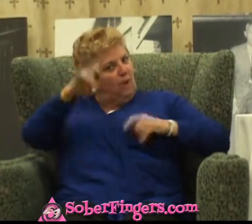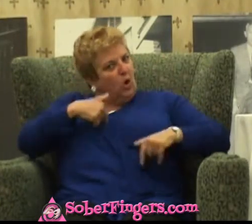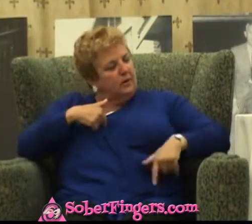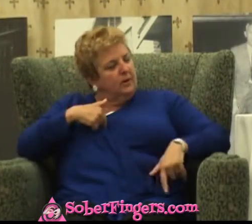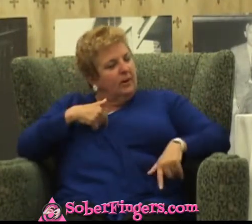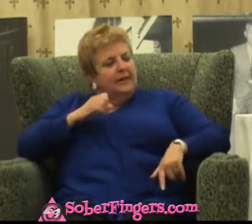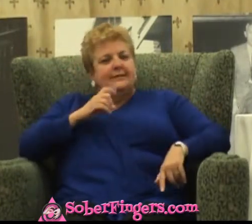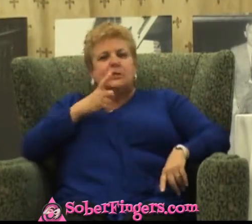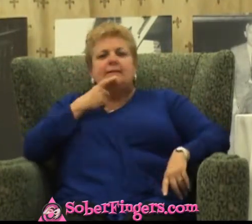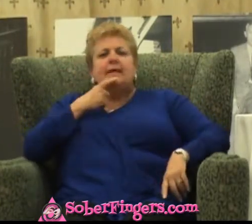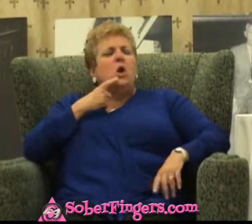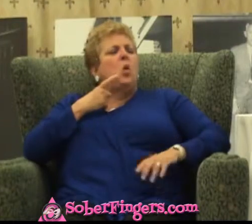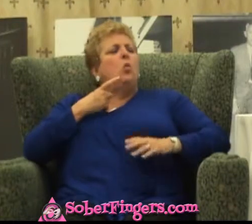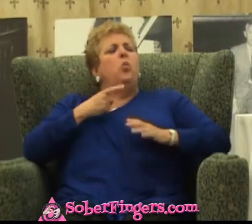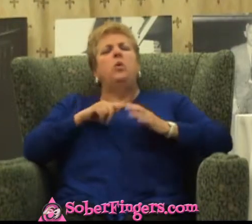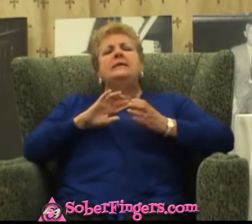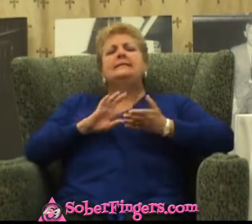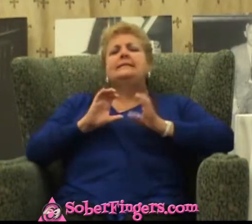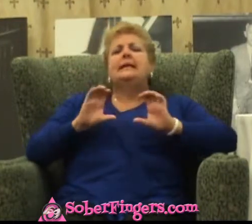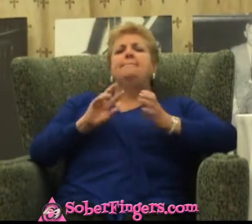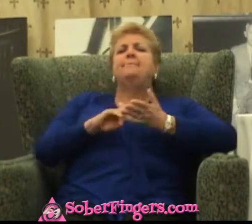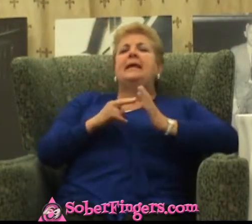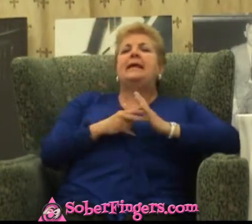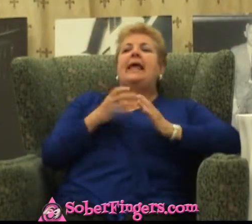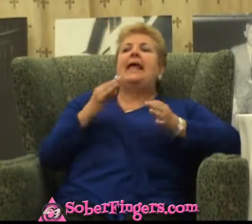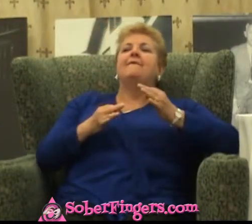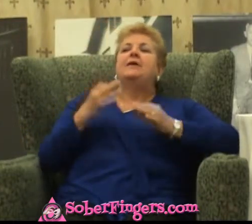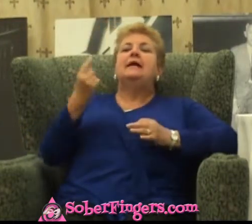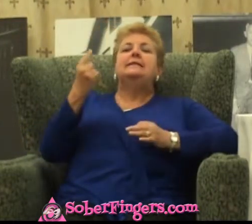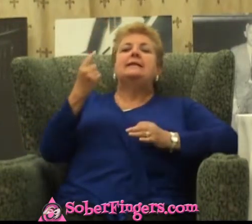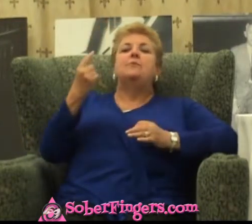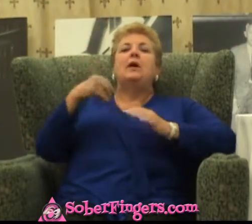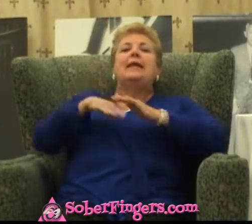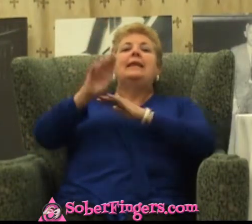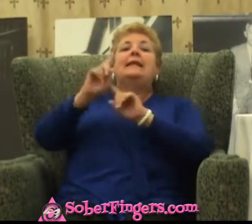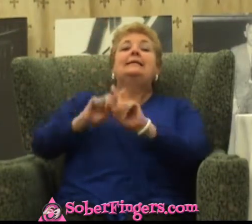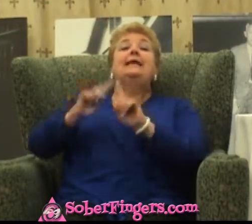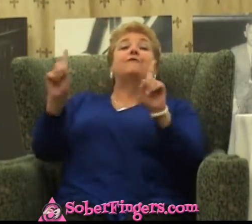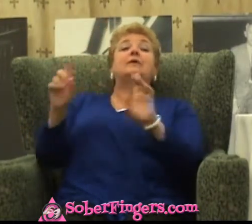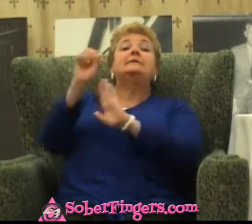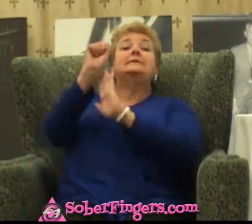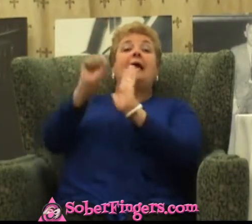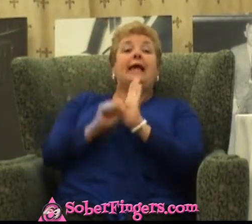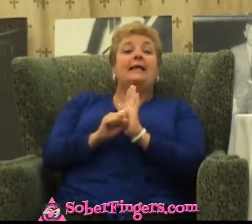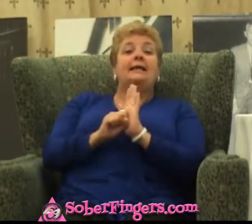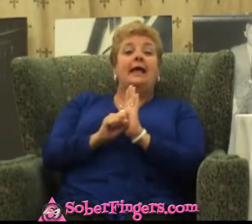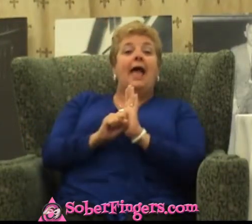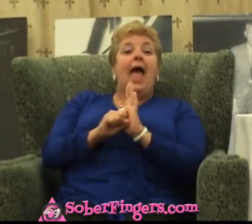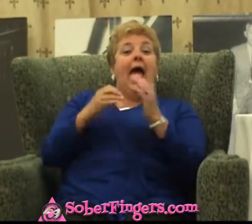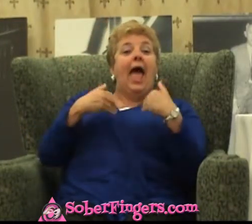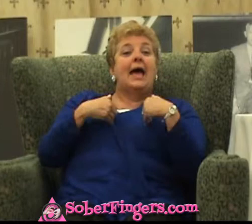what does it mean if someone in a different state is having drinking dreams?